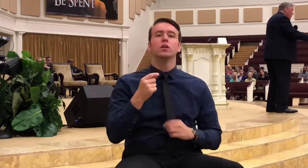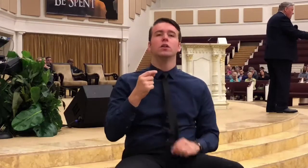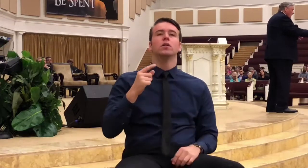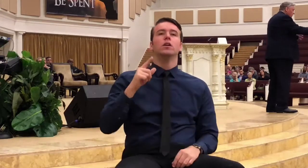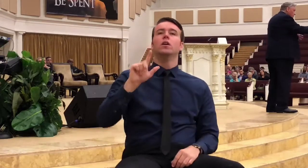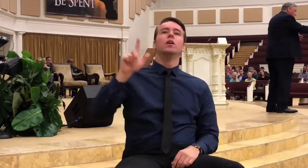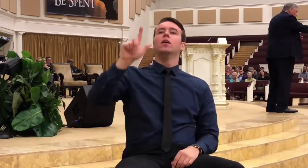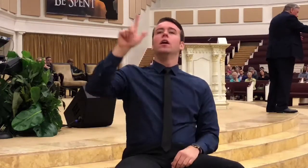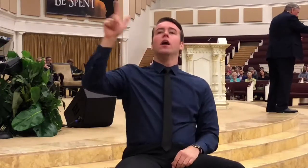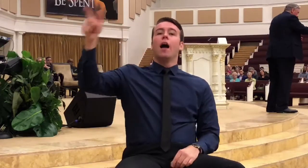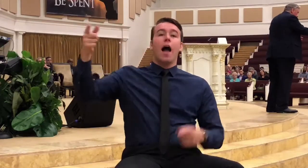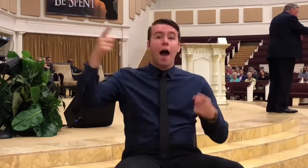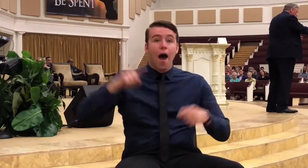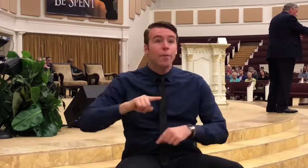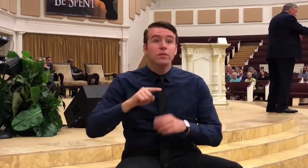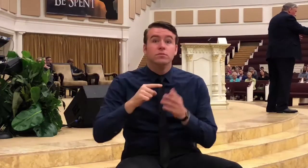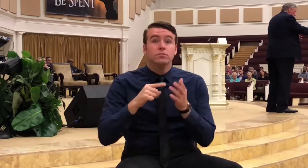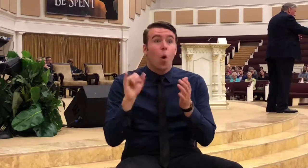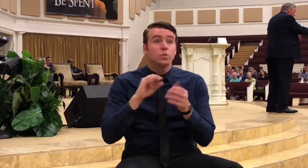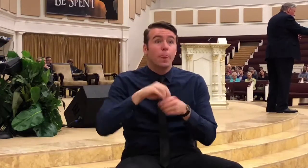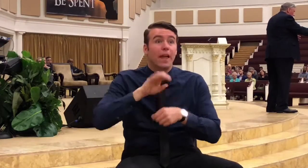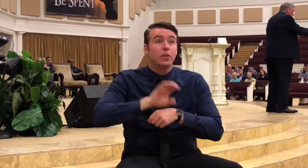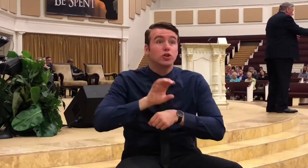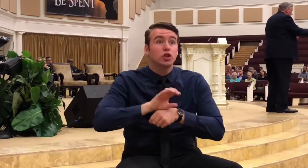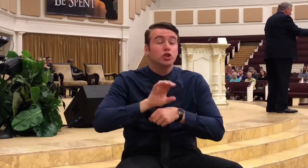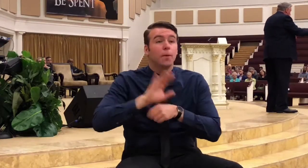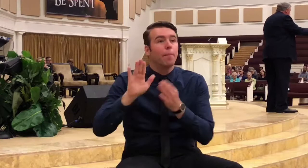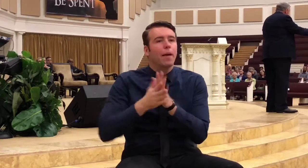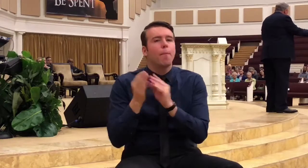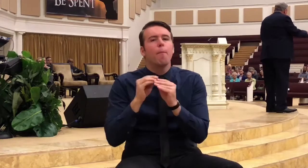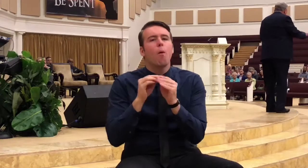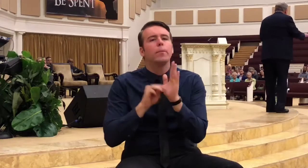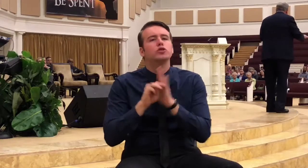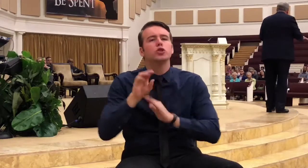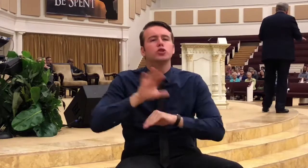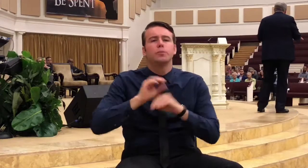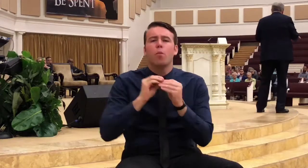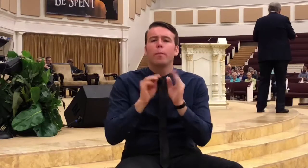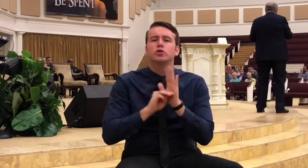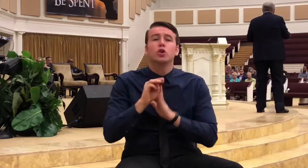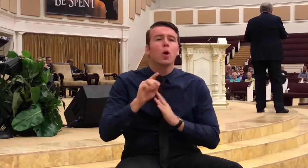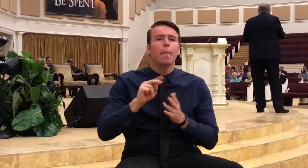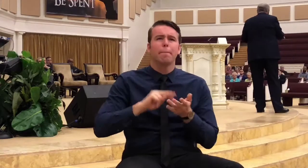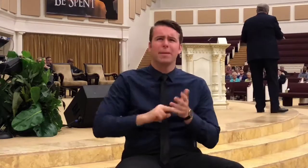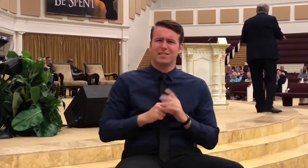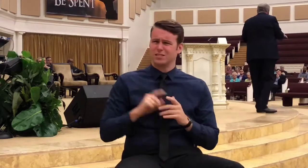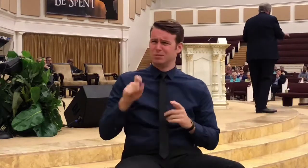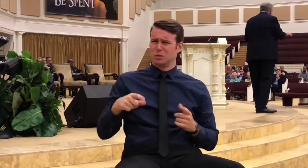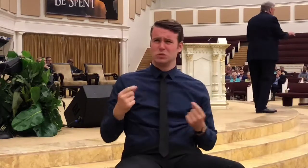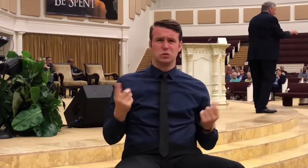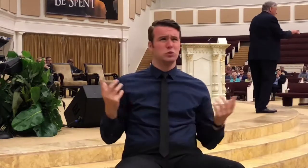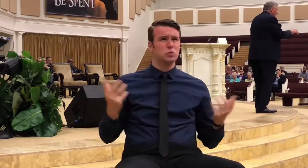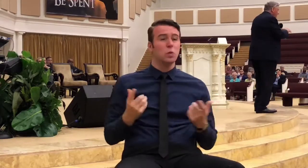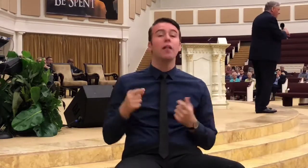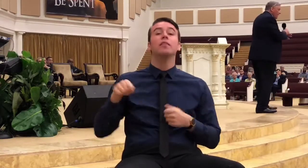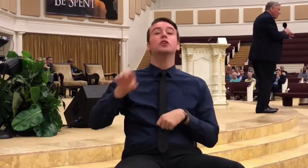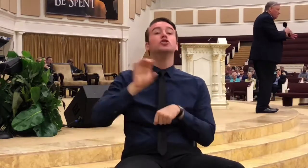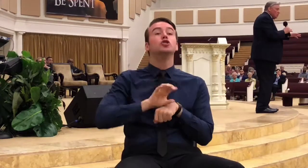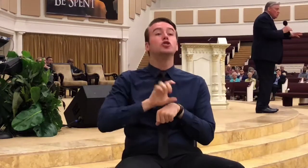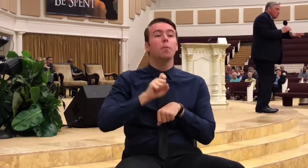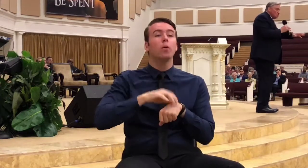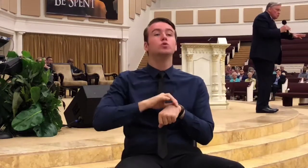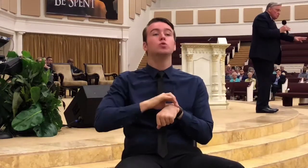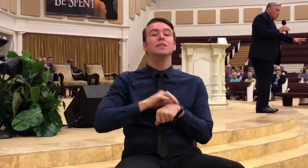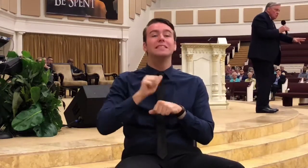the road, and a church even, when it gets a little more mature, then what is it supposed to do? It is supposed to set itself